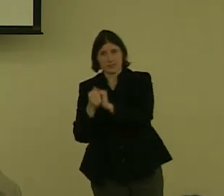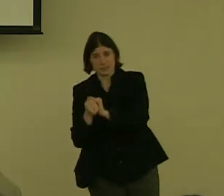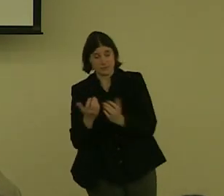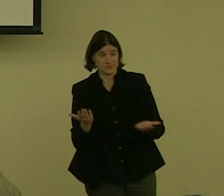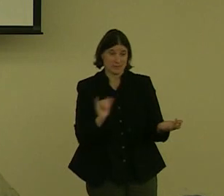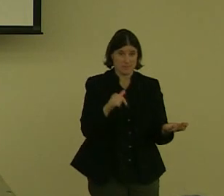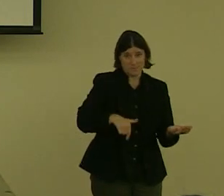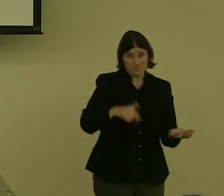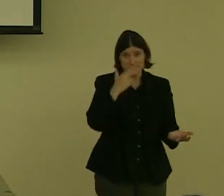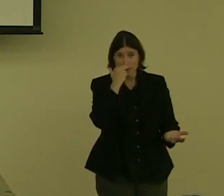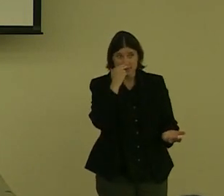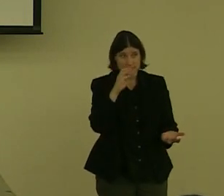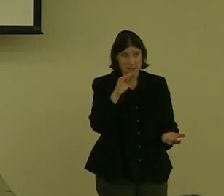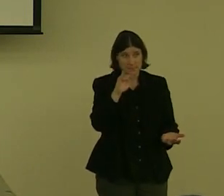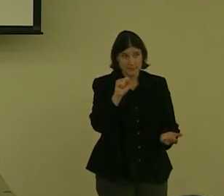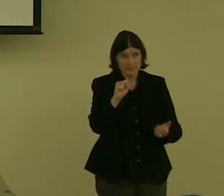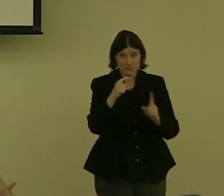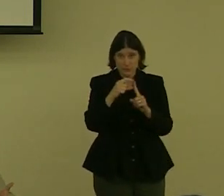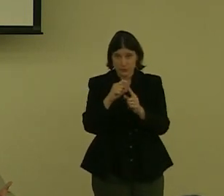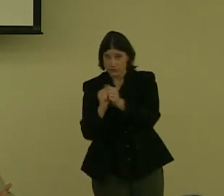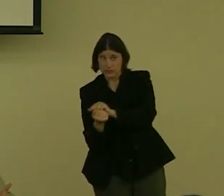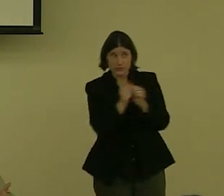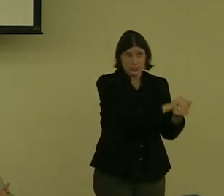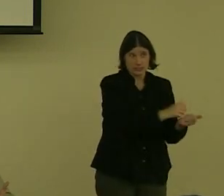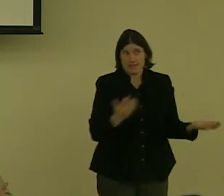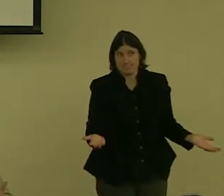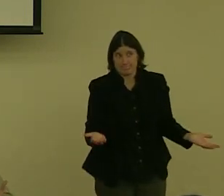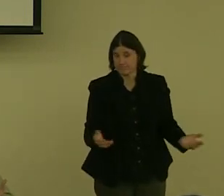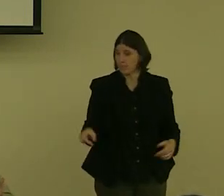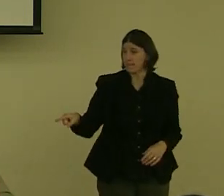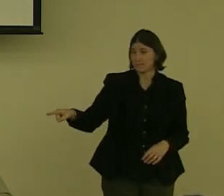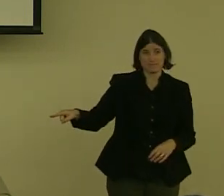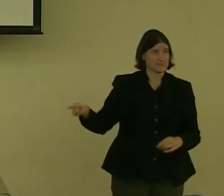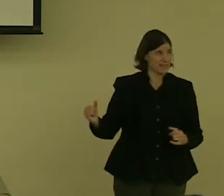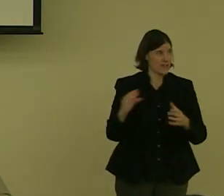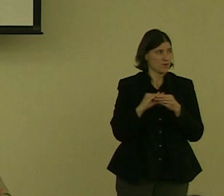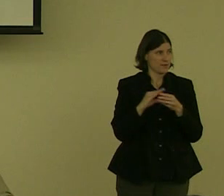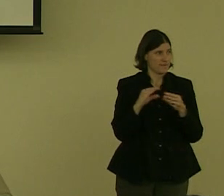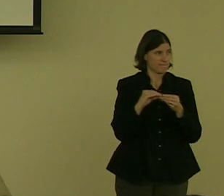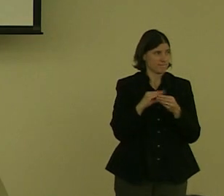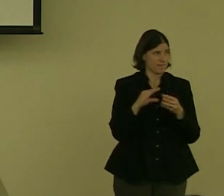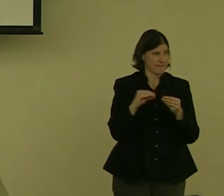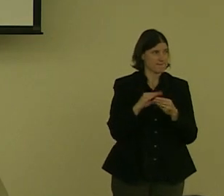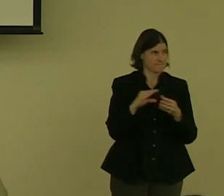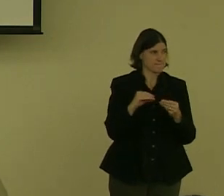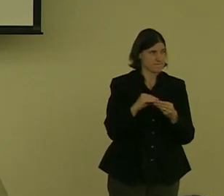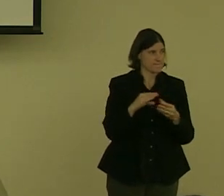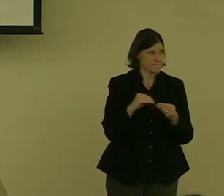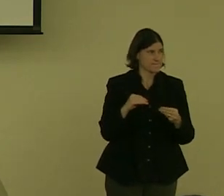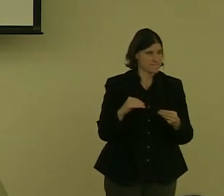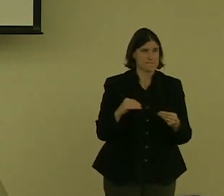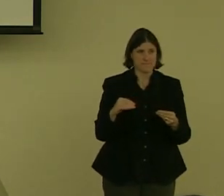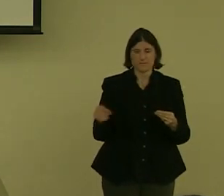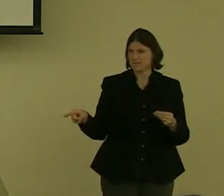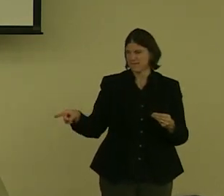context that comes with that. And what I'll then hand some of my students who are a little irate with me in a college classroom, that I'm giving them a